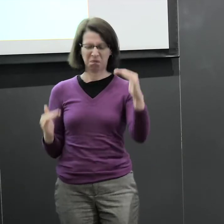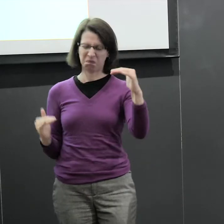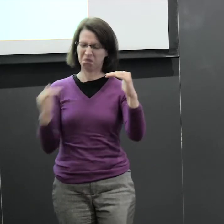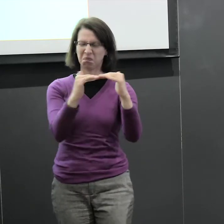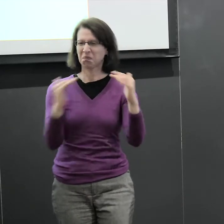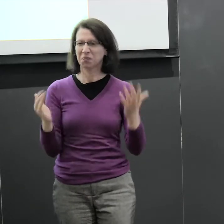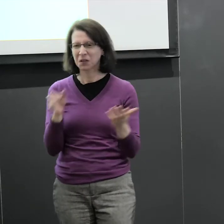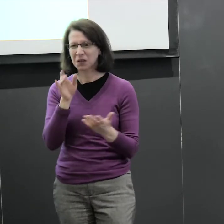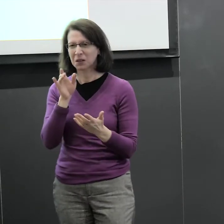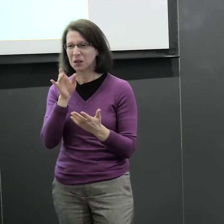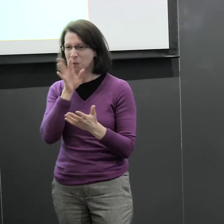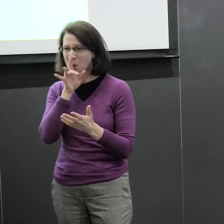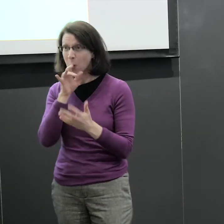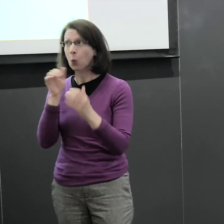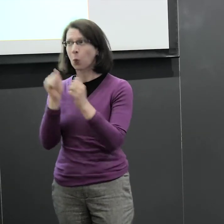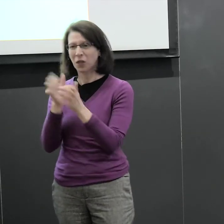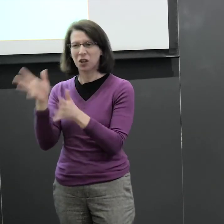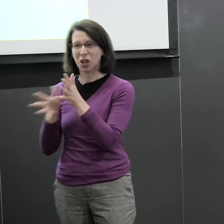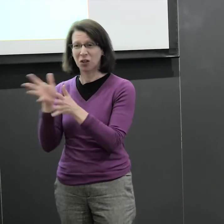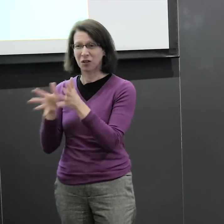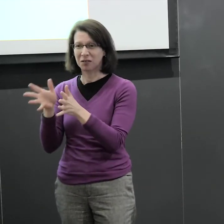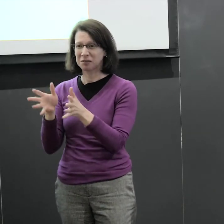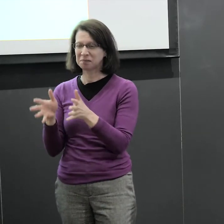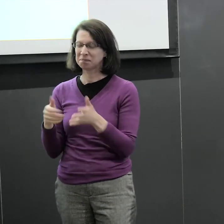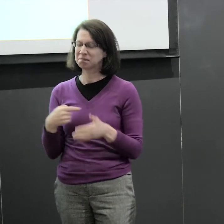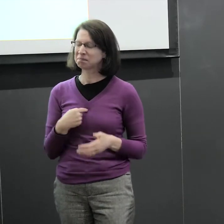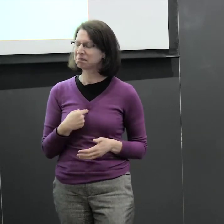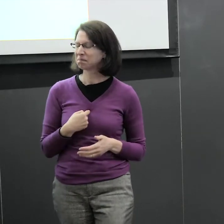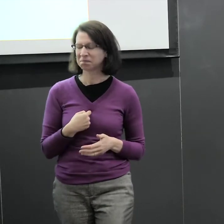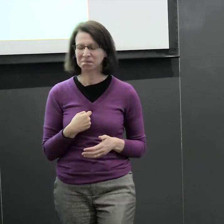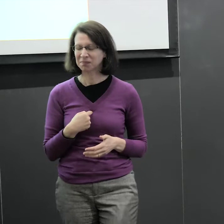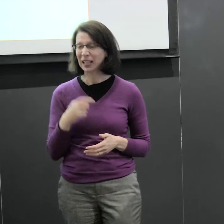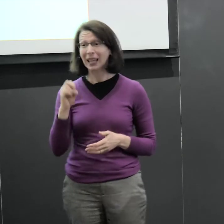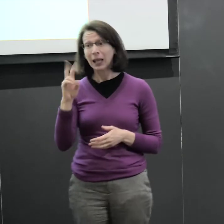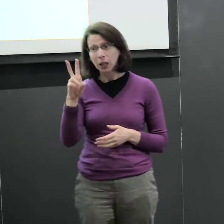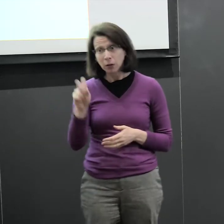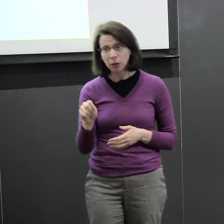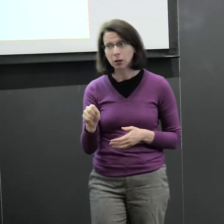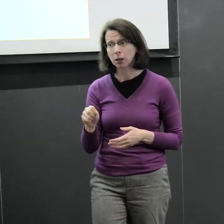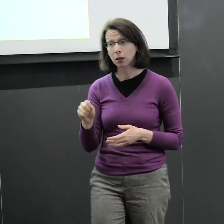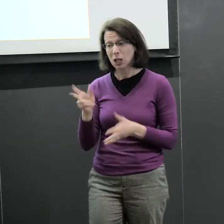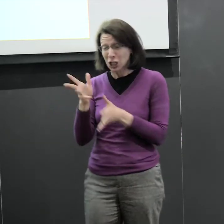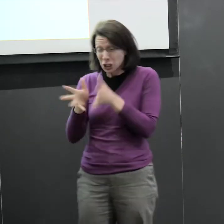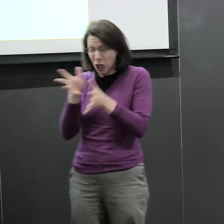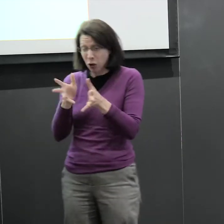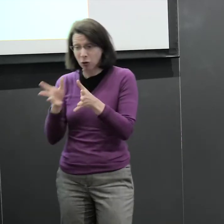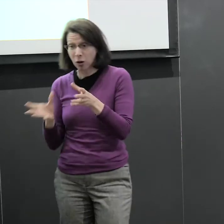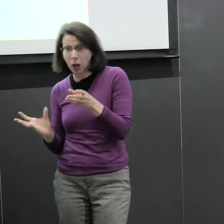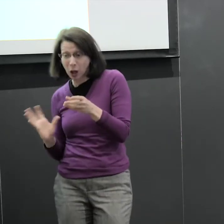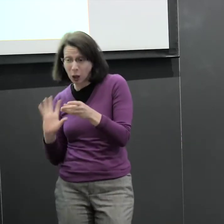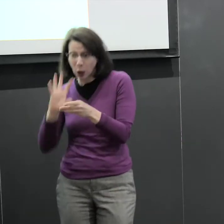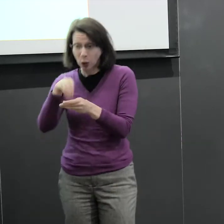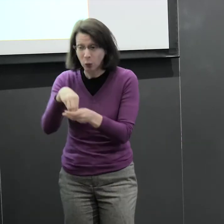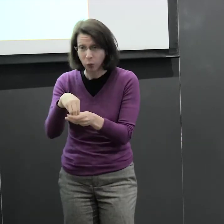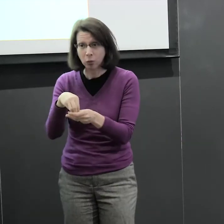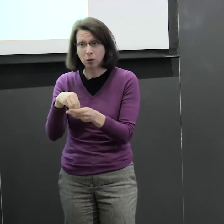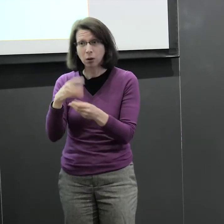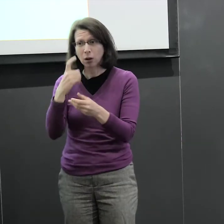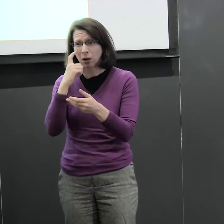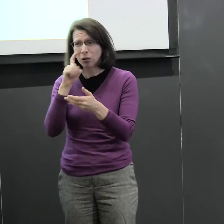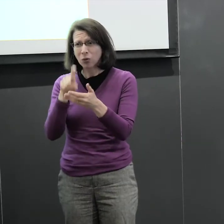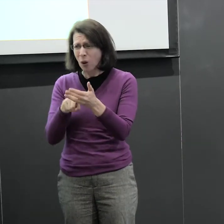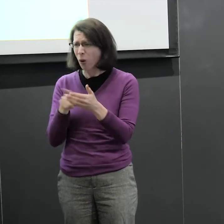But I would think that this is not the case. But even when you take gestures into account, even when you notice that they're